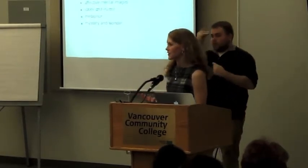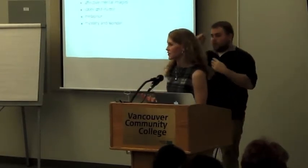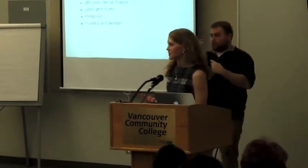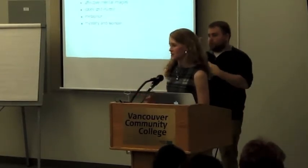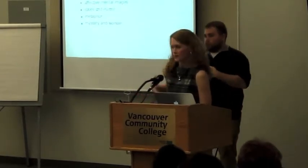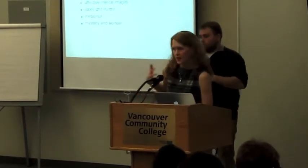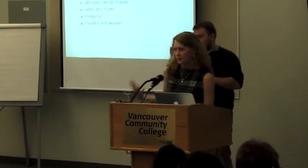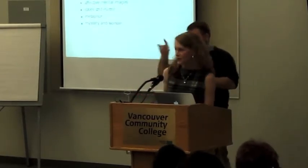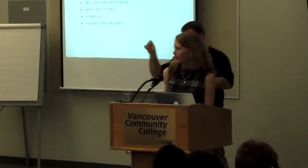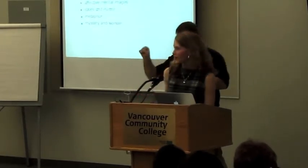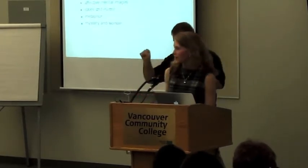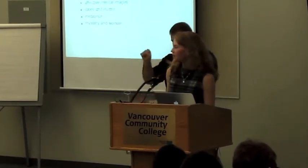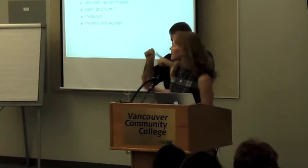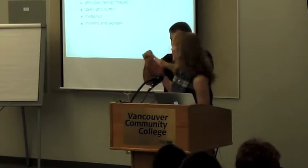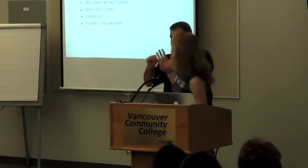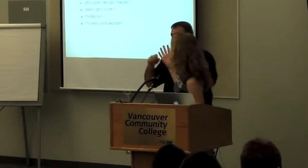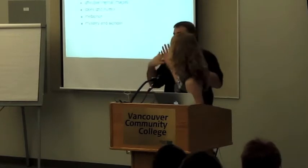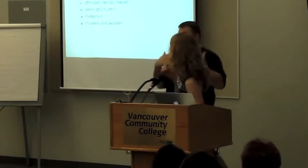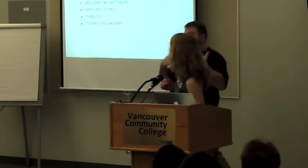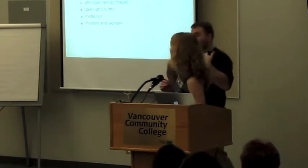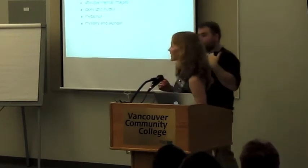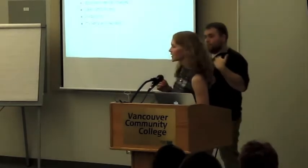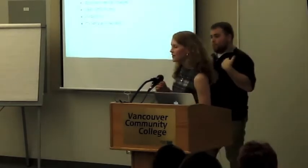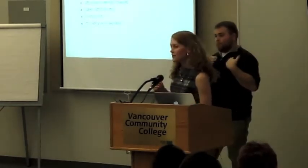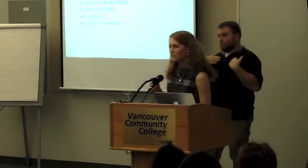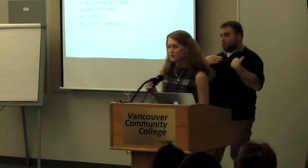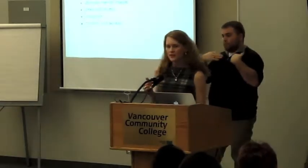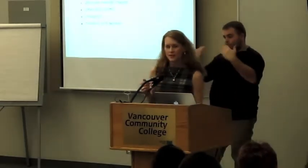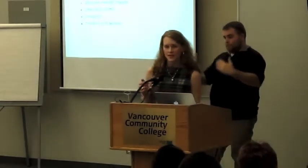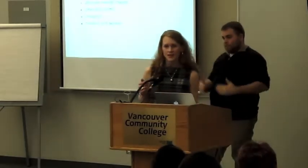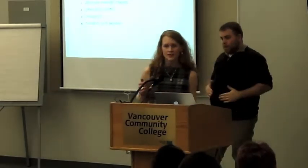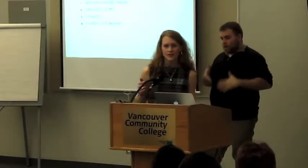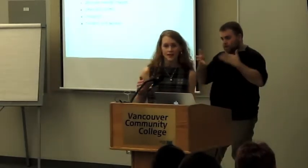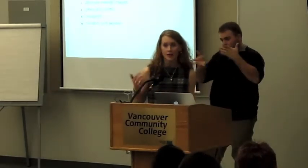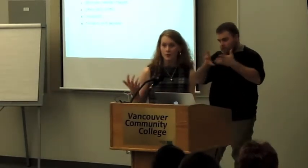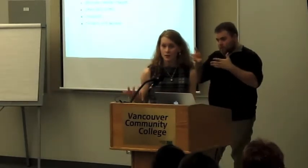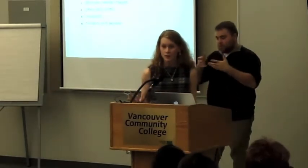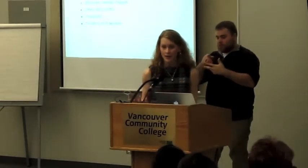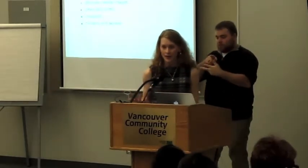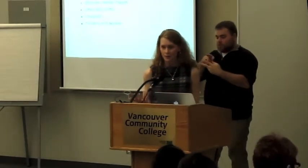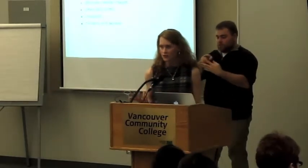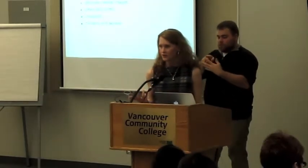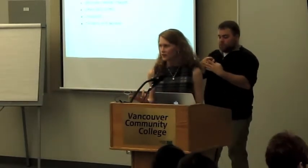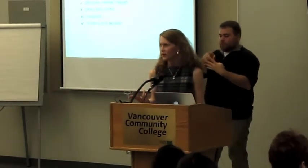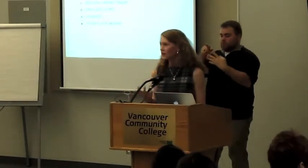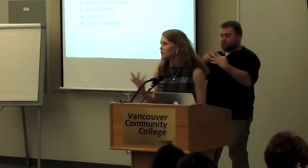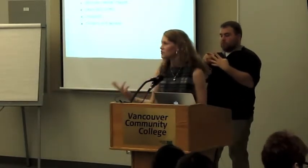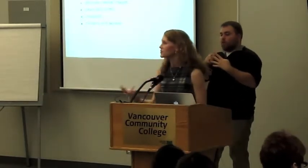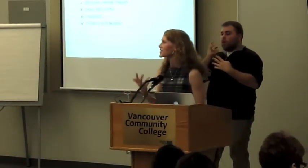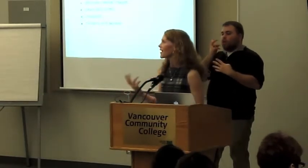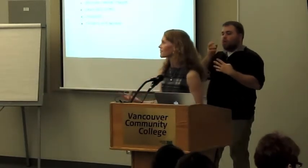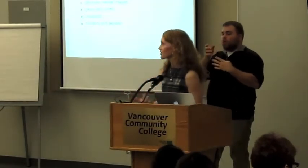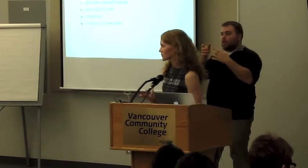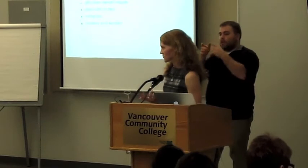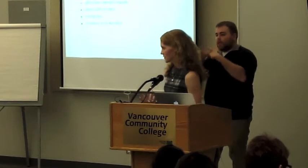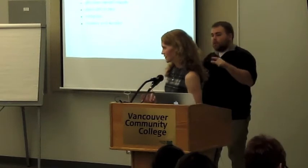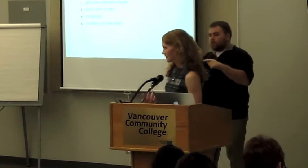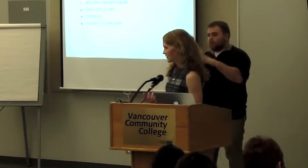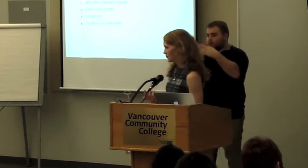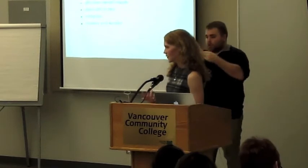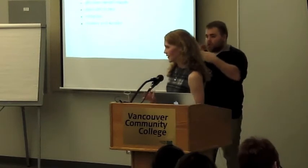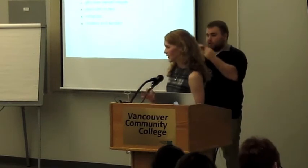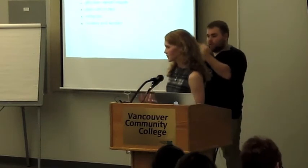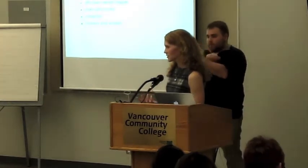students' imaginations. The come with the body and the set that Kieran mostly discussed that come with an oral language. All your students have